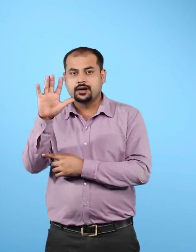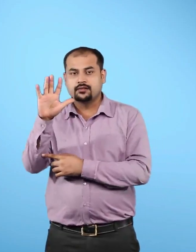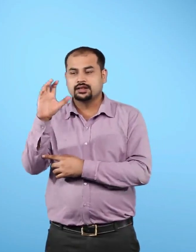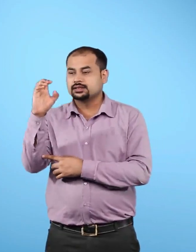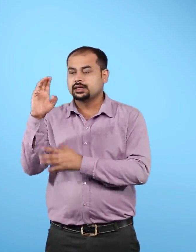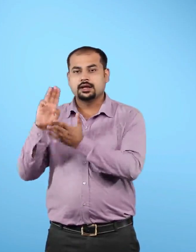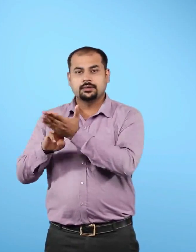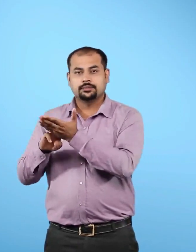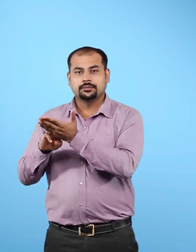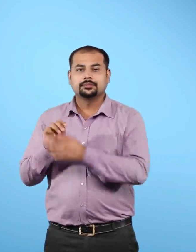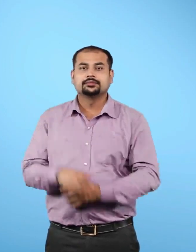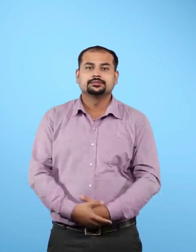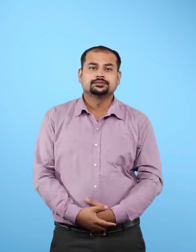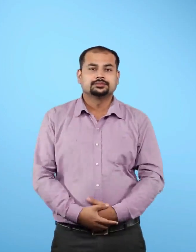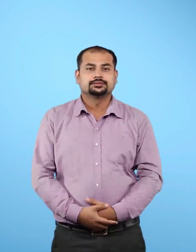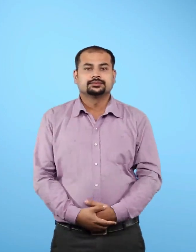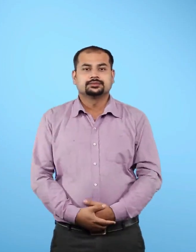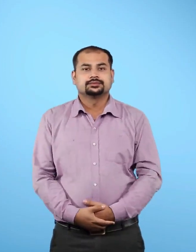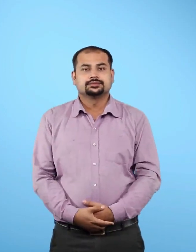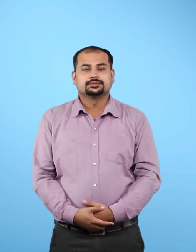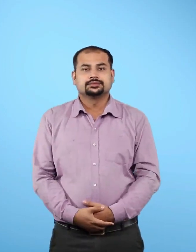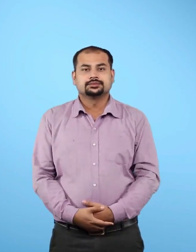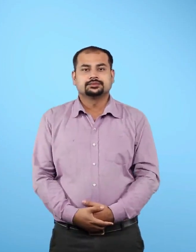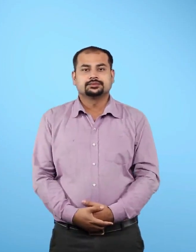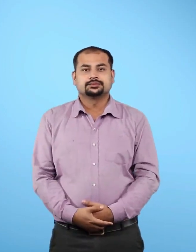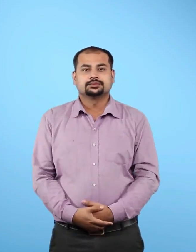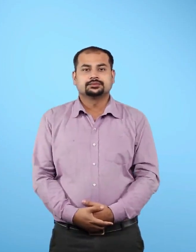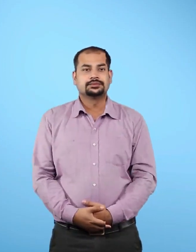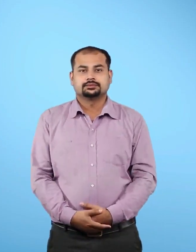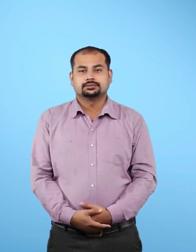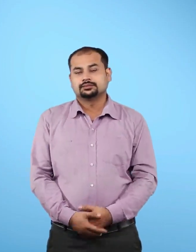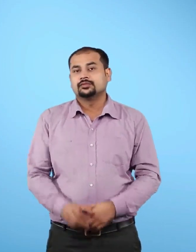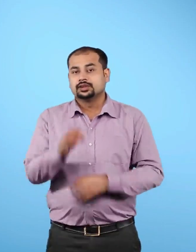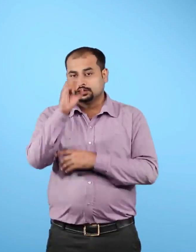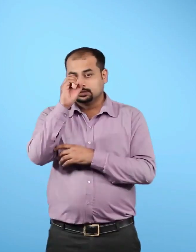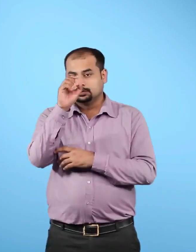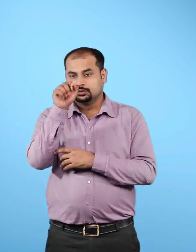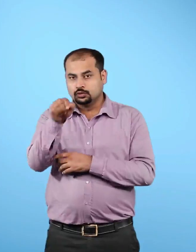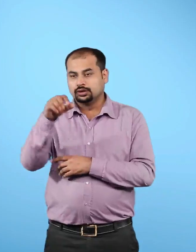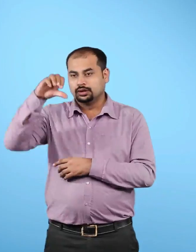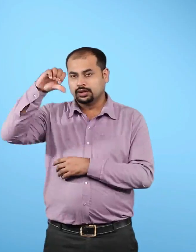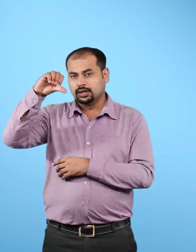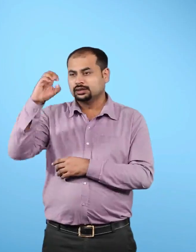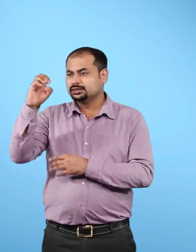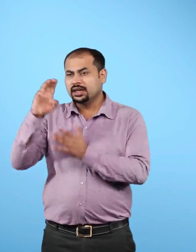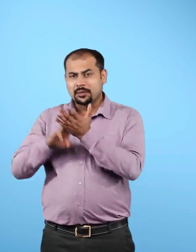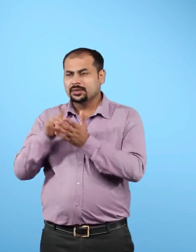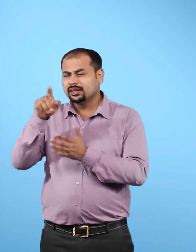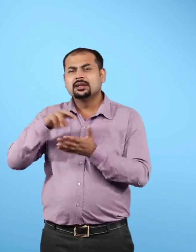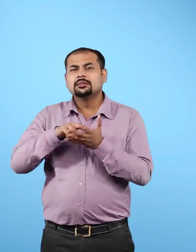30.5 centimeters. Given below are what does 0.9 centimeter